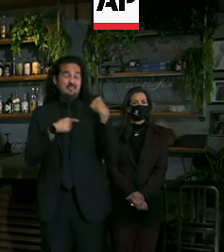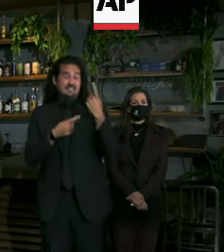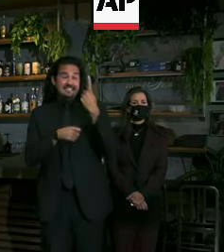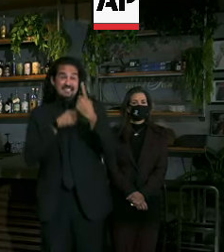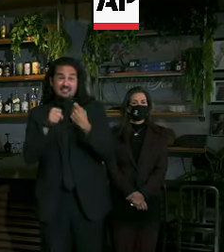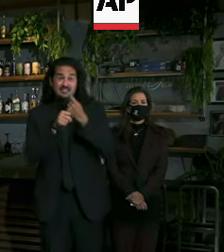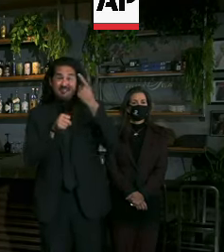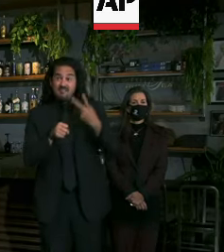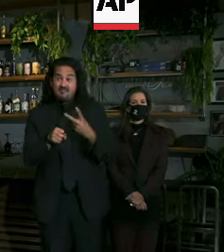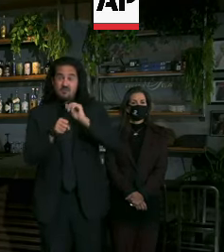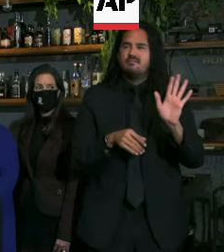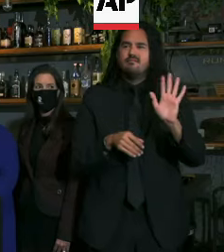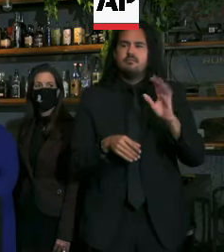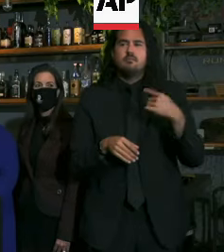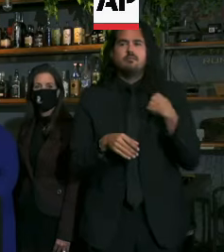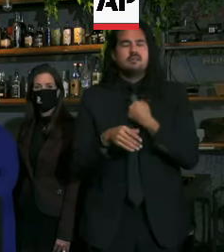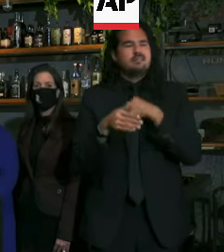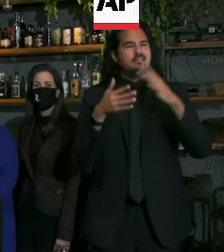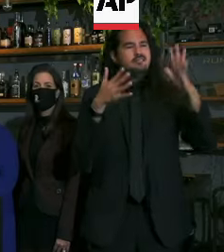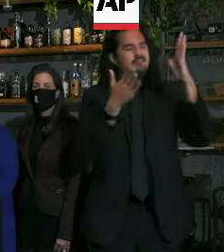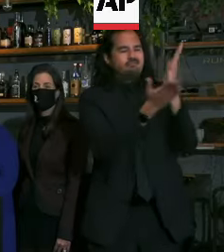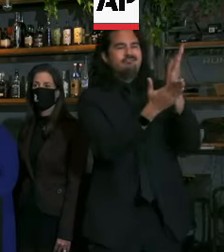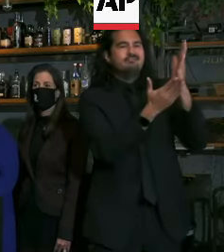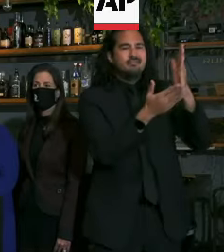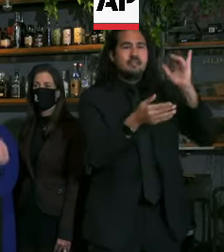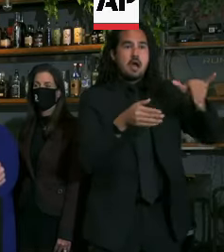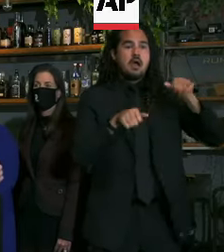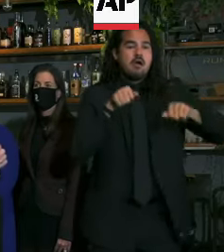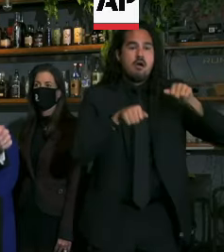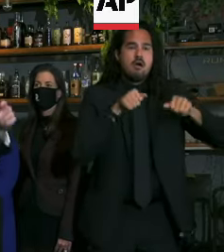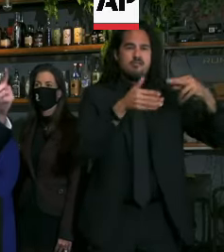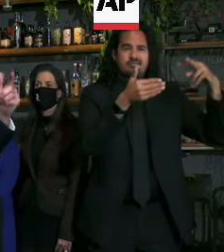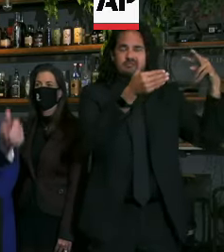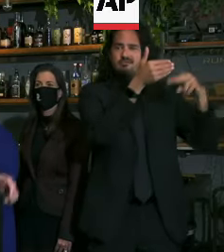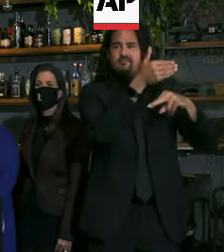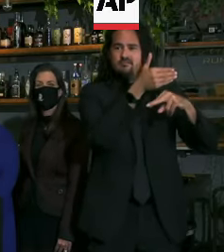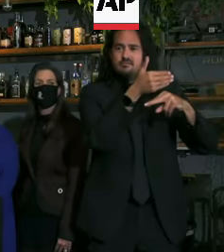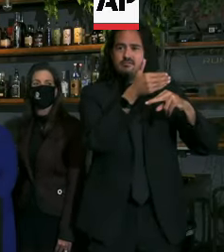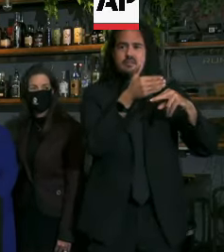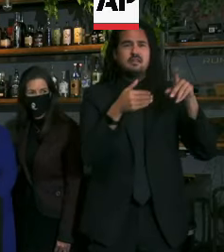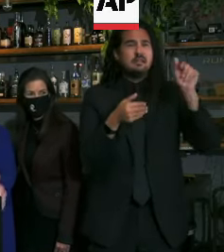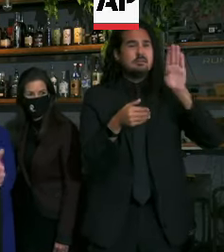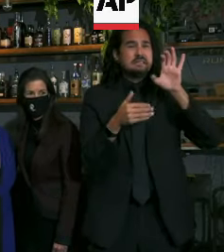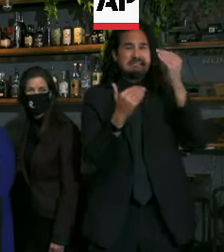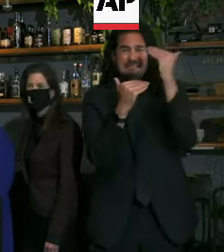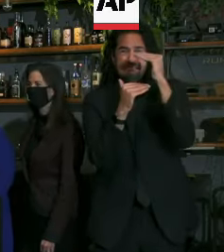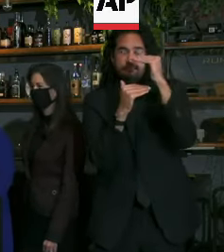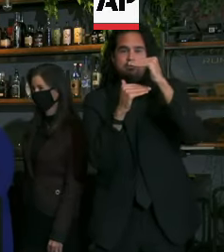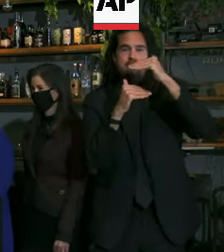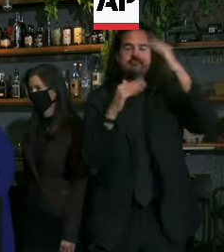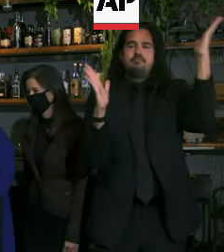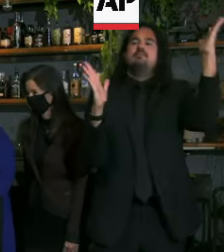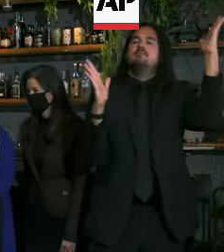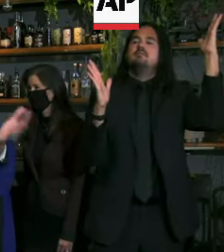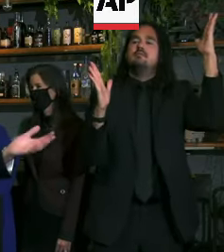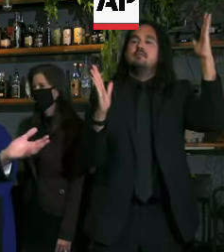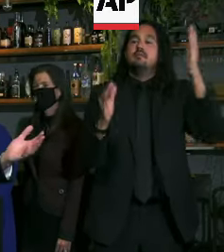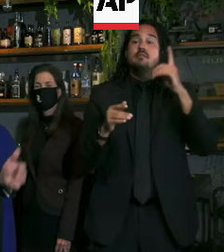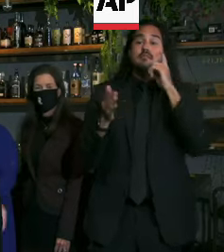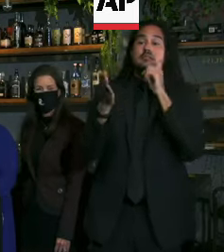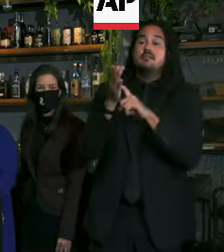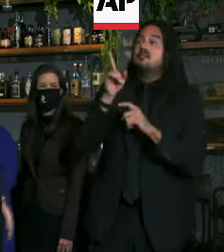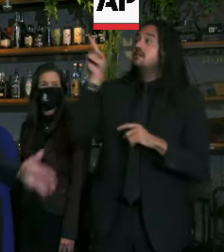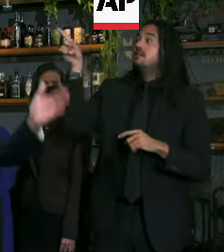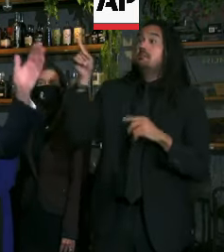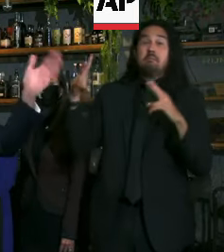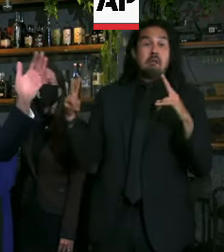pandemic, but nonetheless, we... And now, you know, eat your heart out, Paris. You know, it's like you go all across the